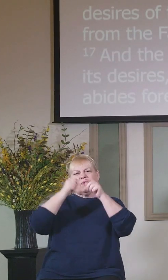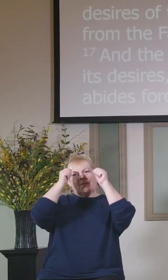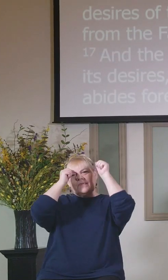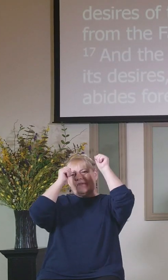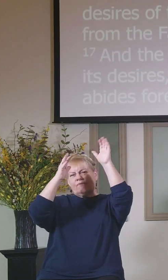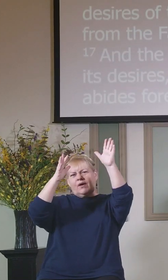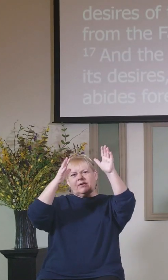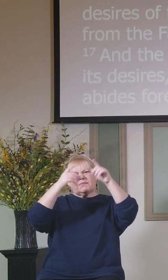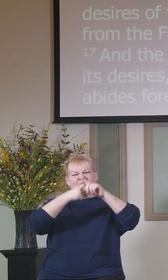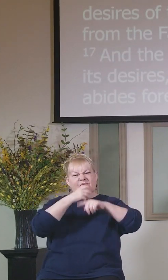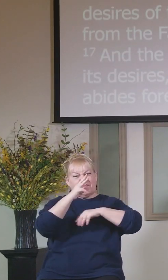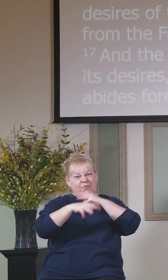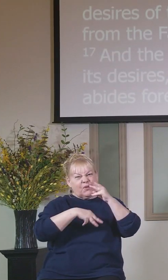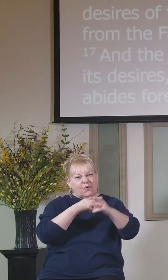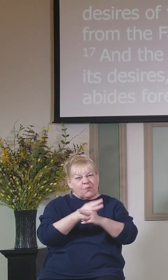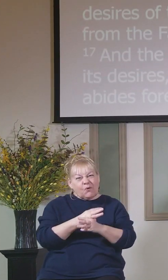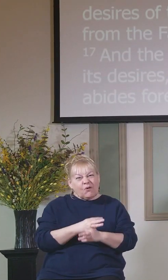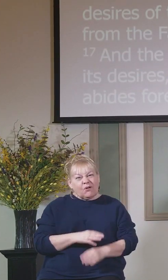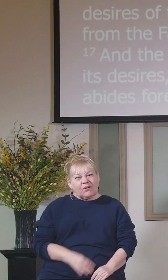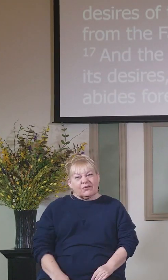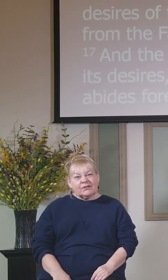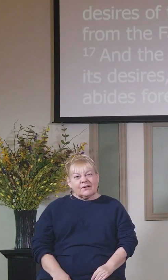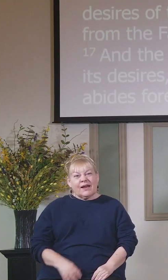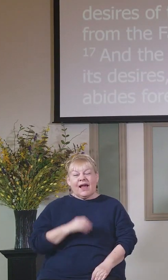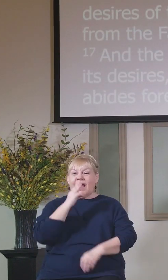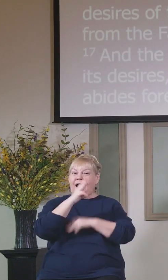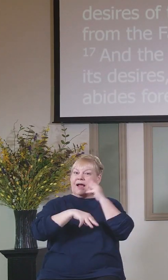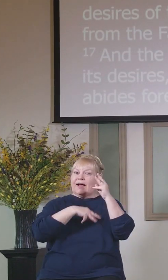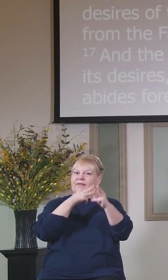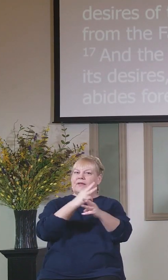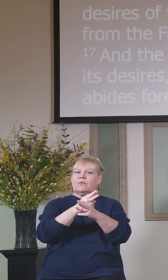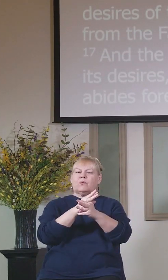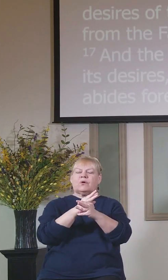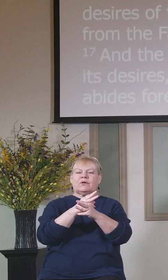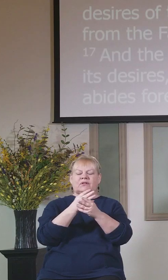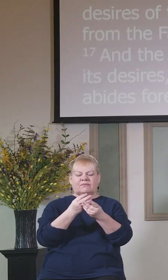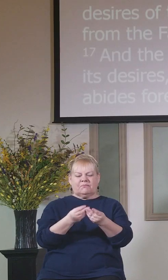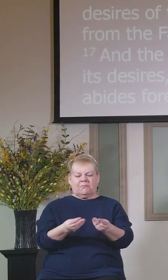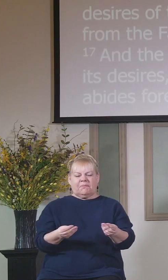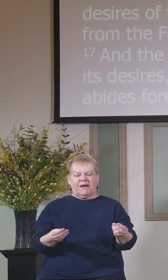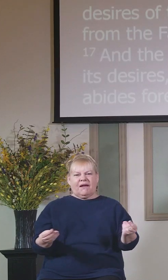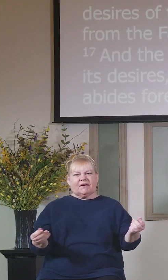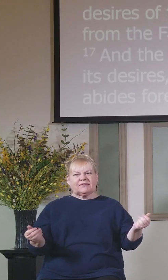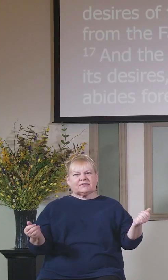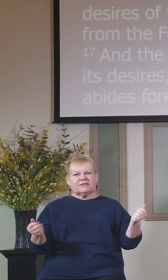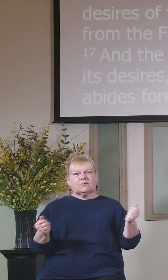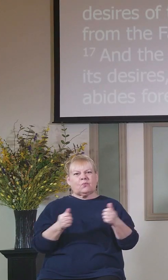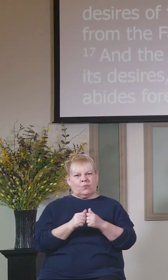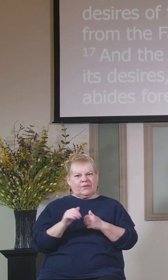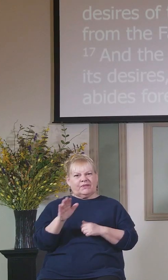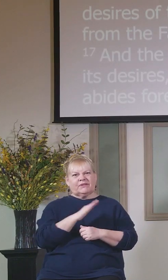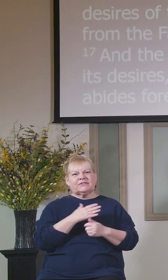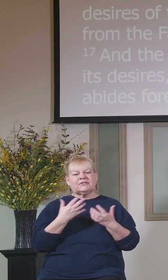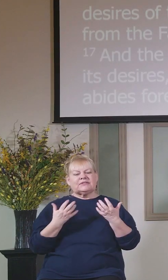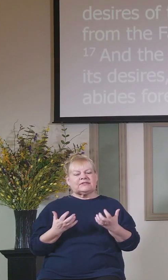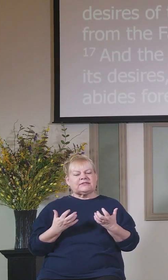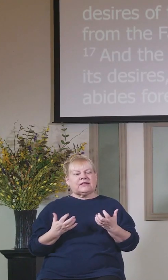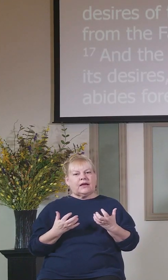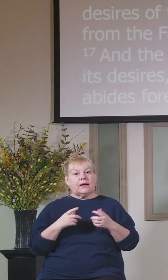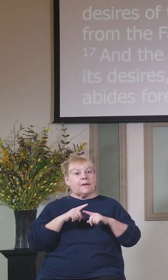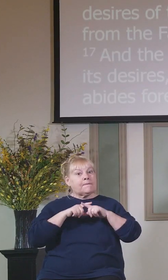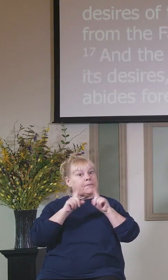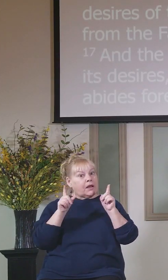is from the world. And the world is passing away with its desires.